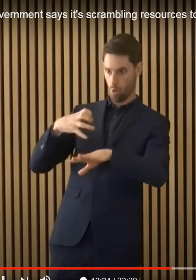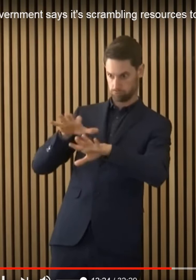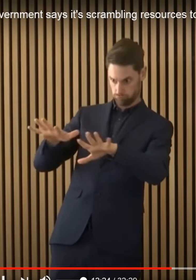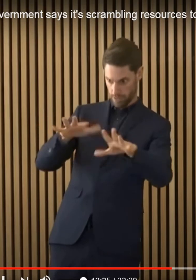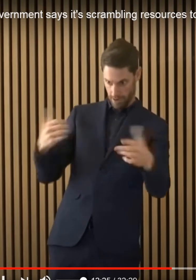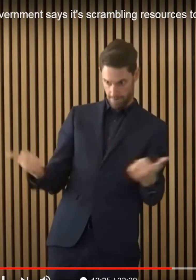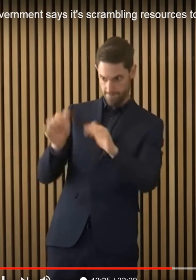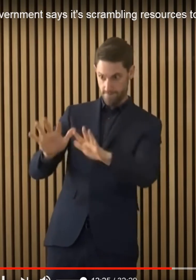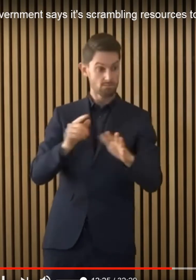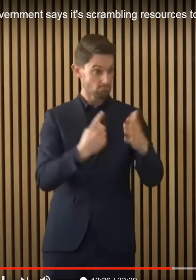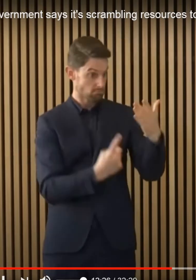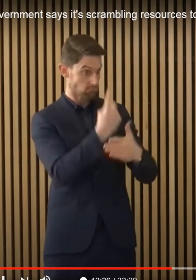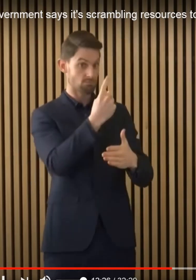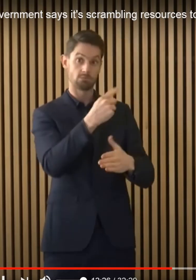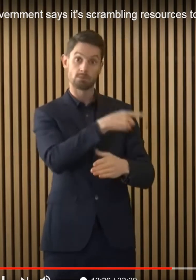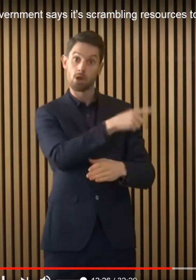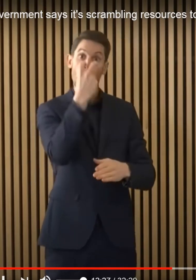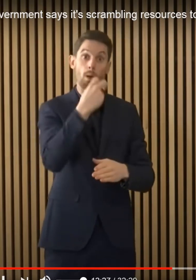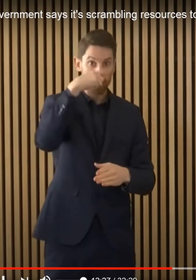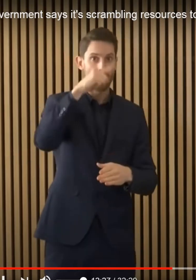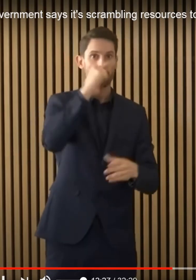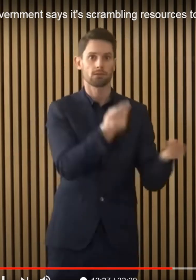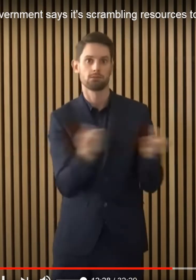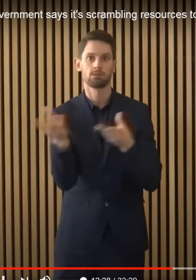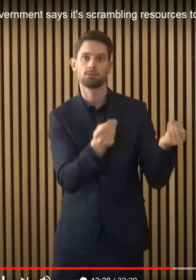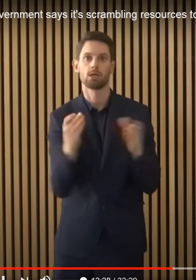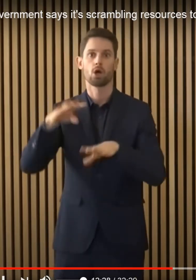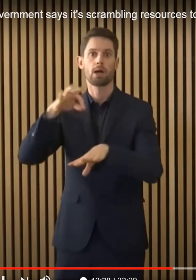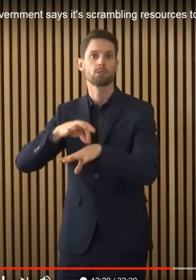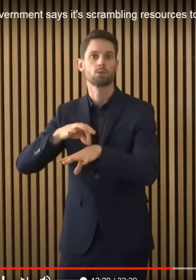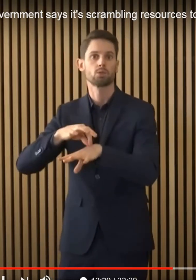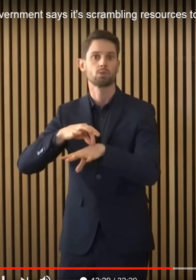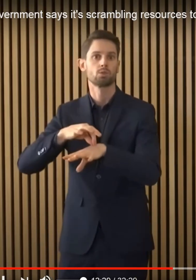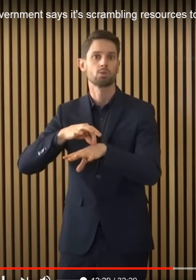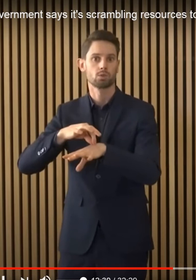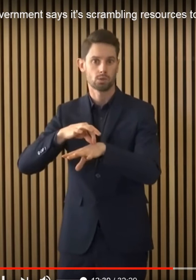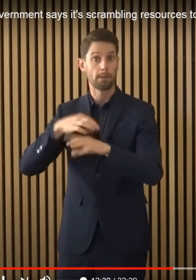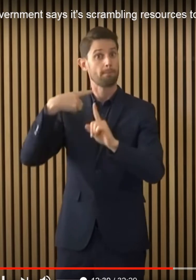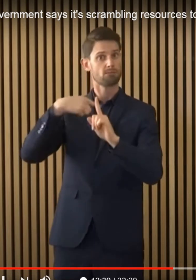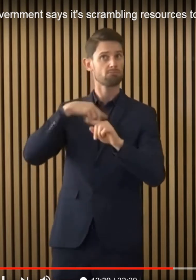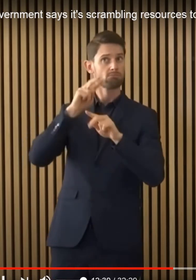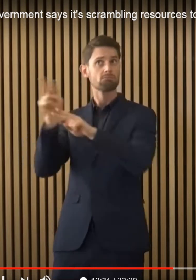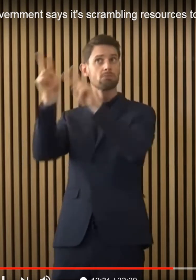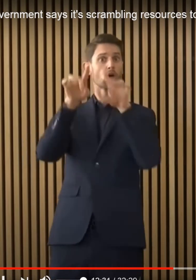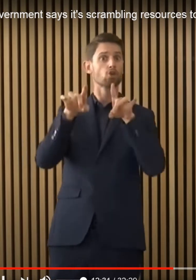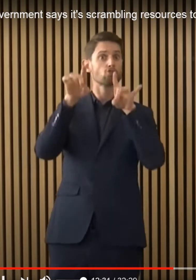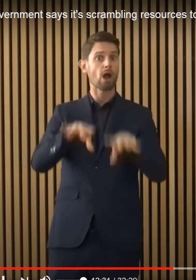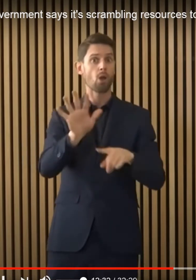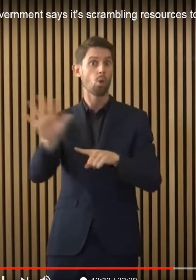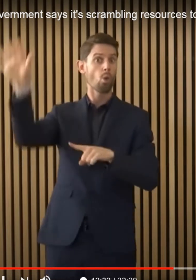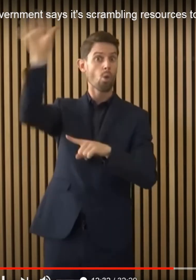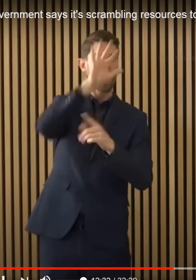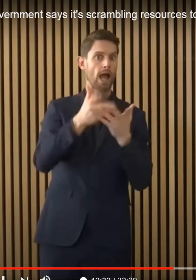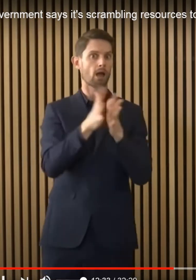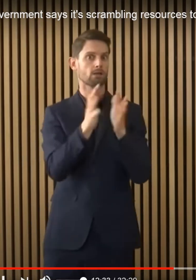options that we might normally not lean on, and how we can repurpose some of our medical capability across the country